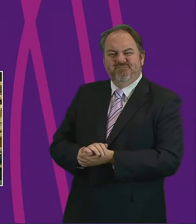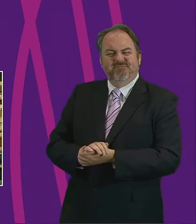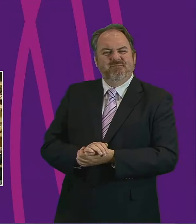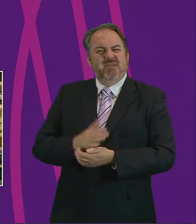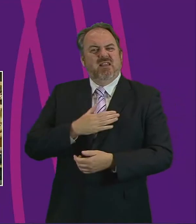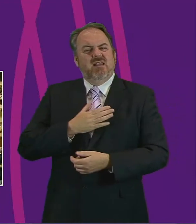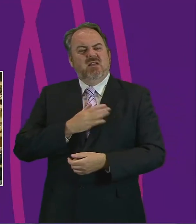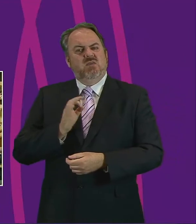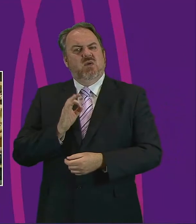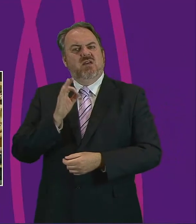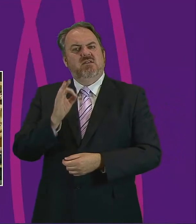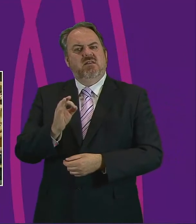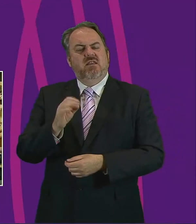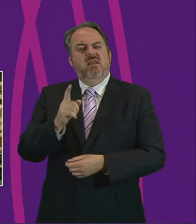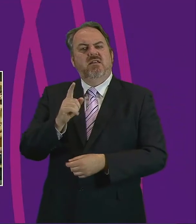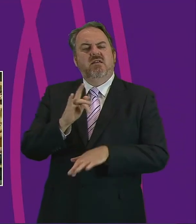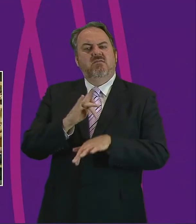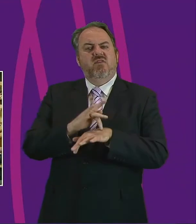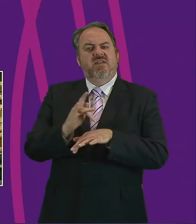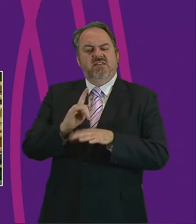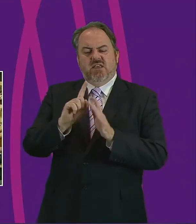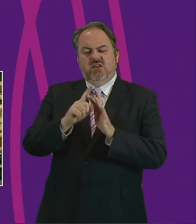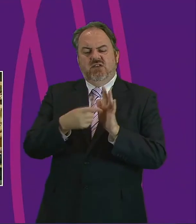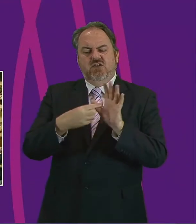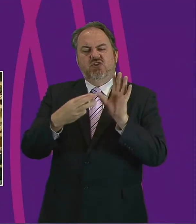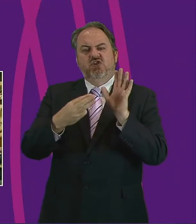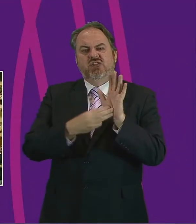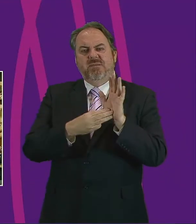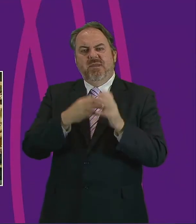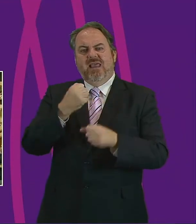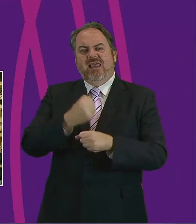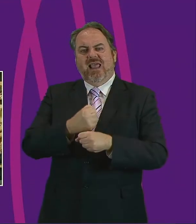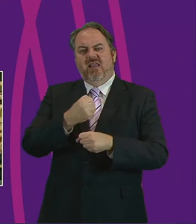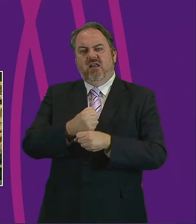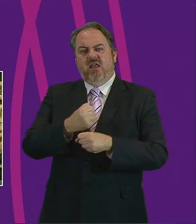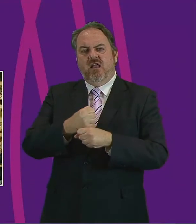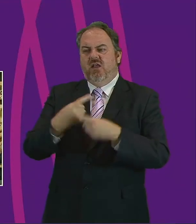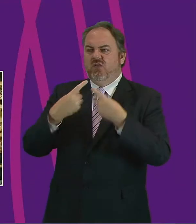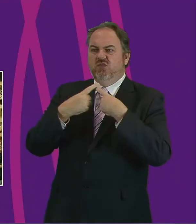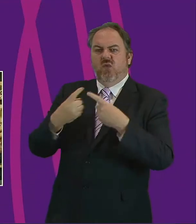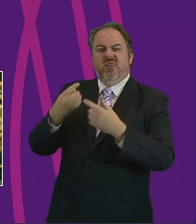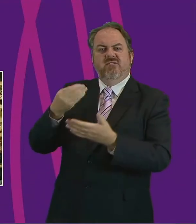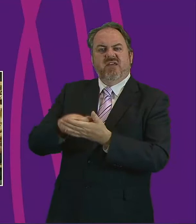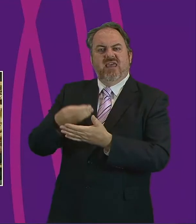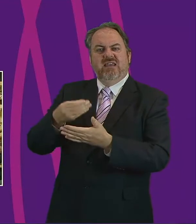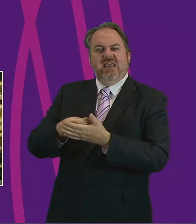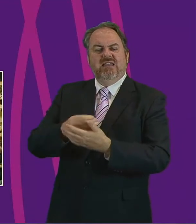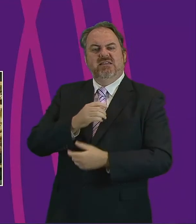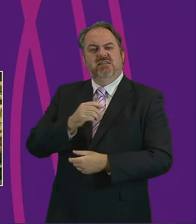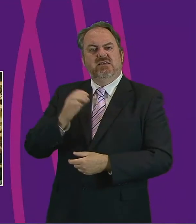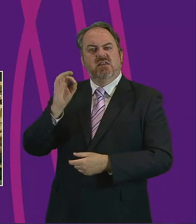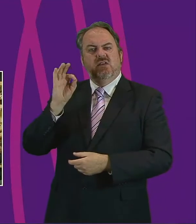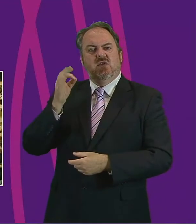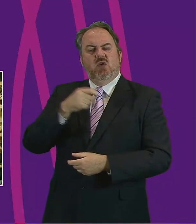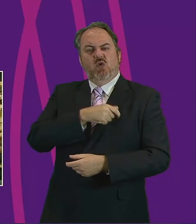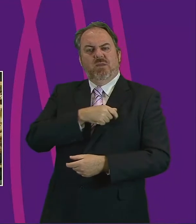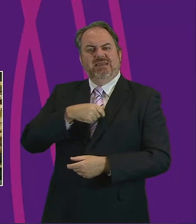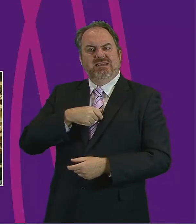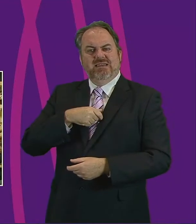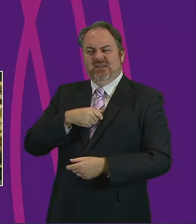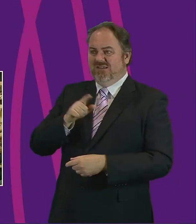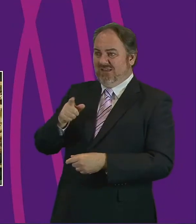last week Professor Jim Gallagher told the Finance and Constitution Committee that, and I quote, adding further